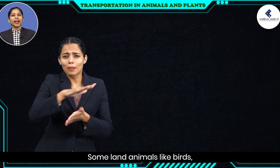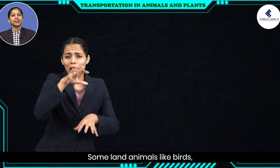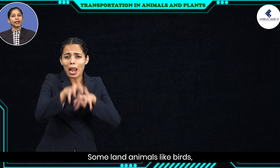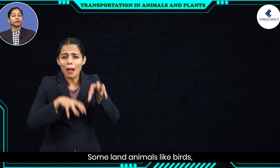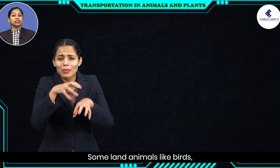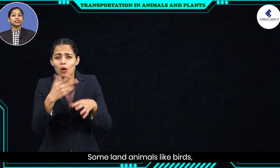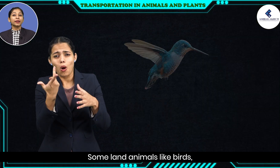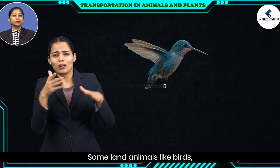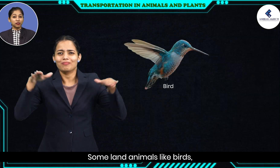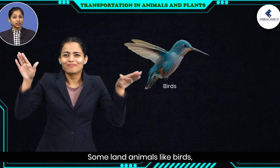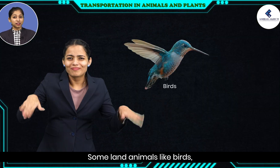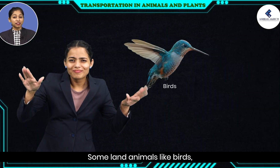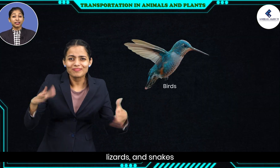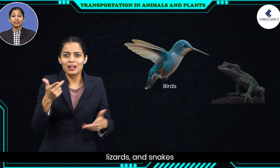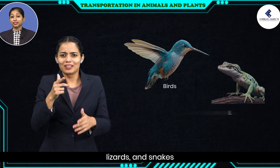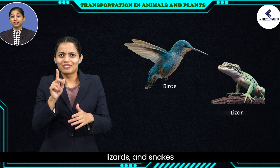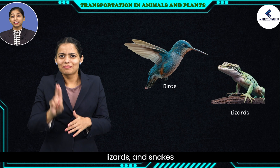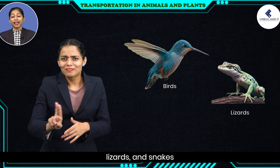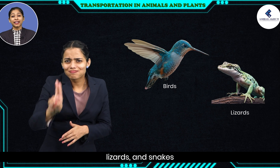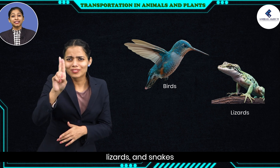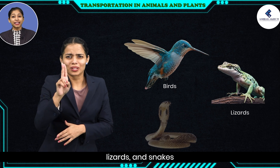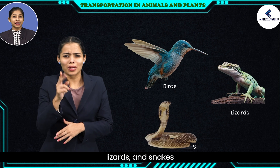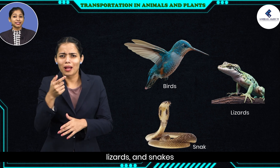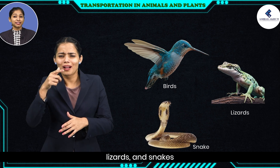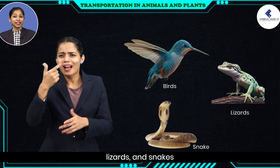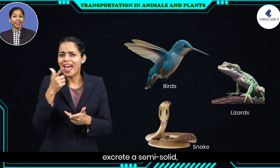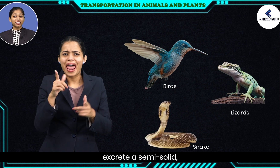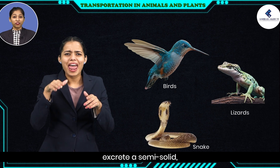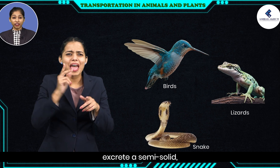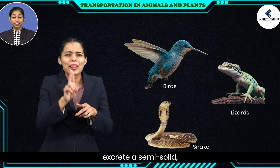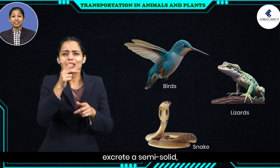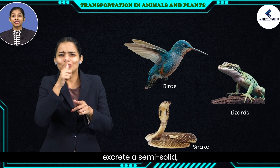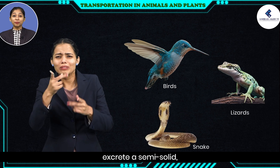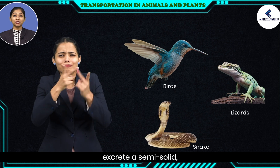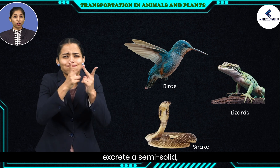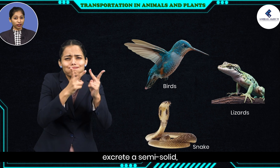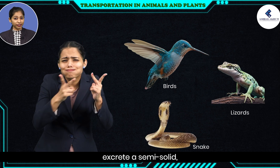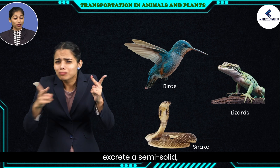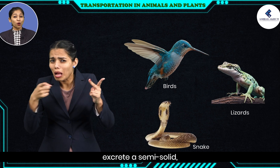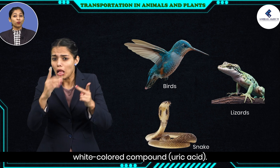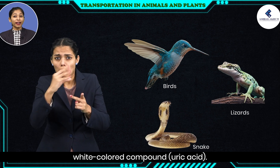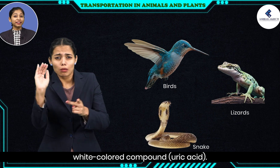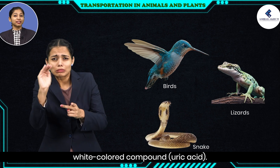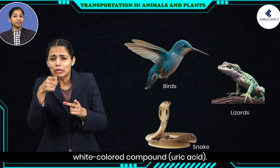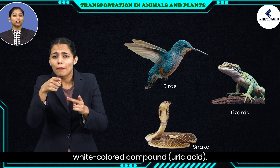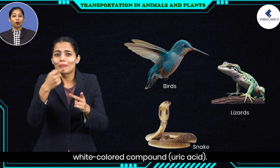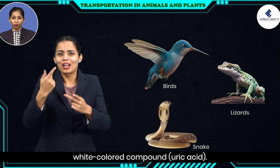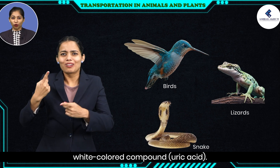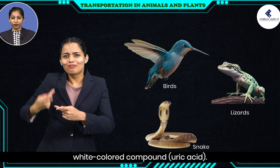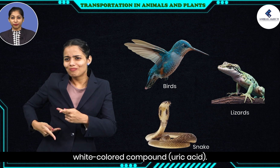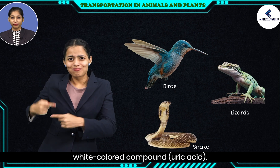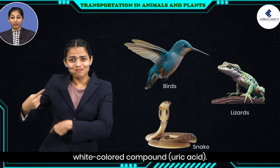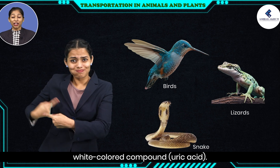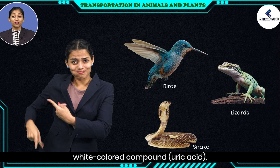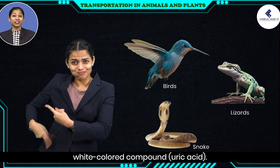Some land animals like birds, lizards and snakes excrete a semi-solid white-colored